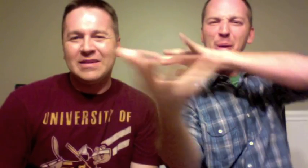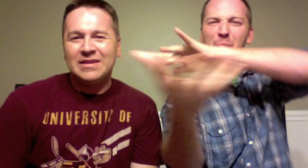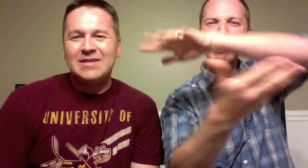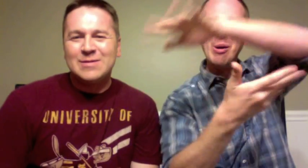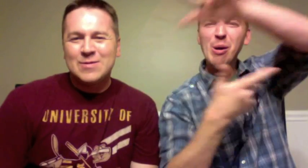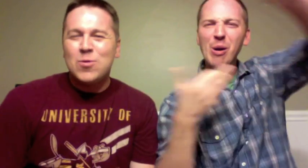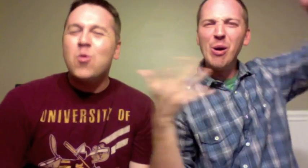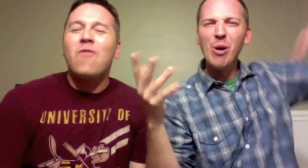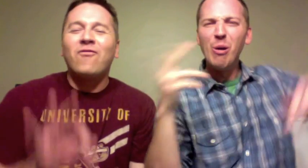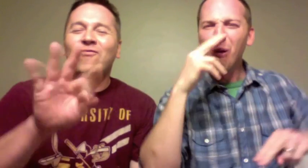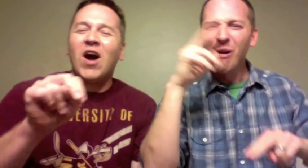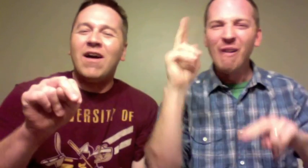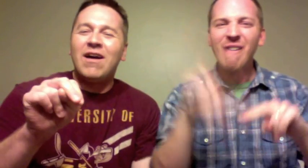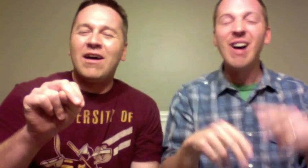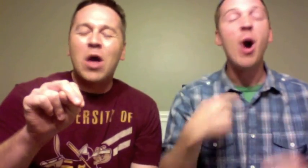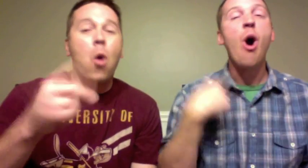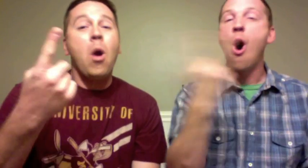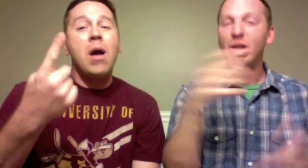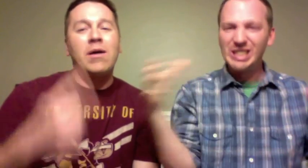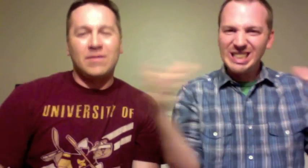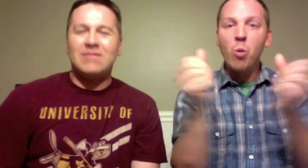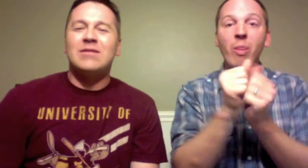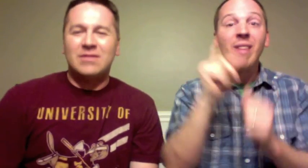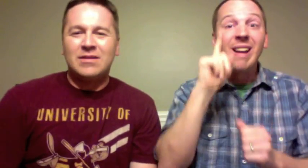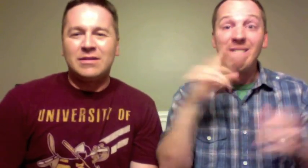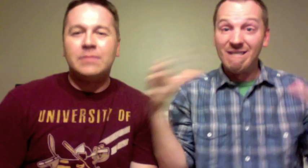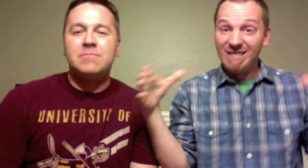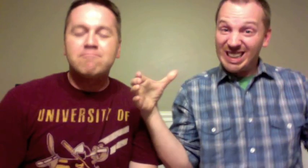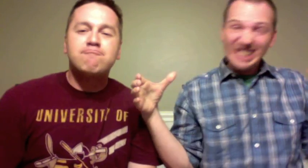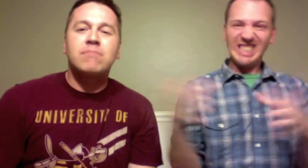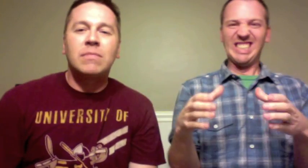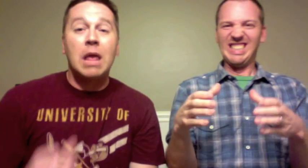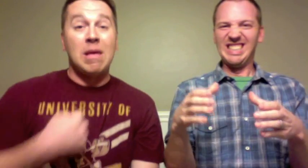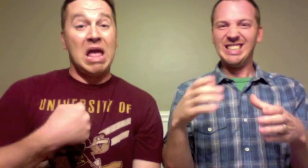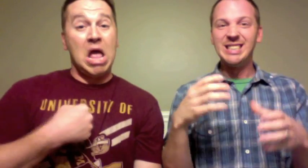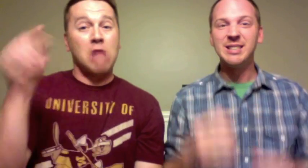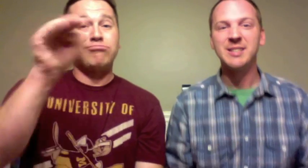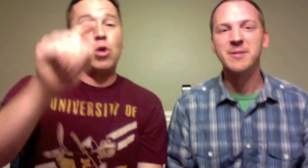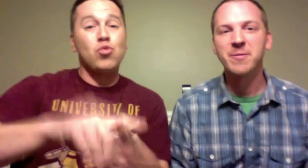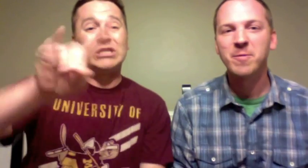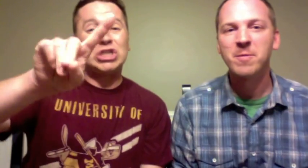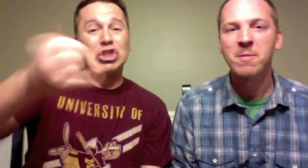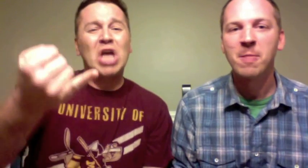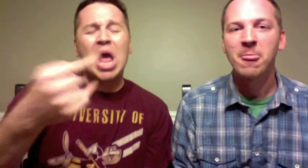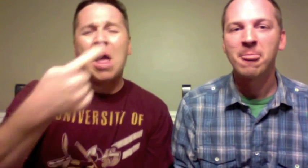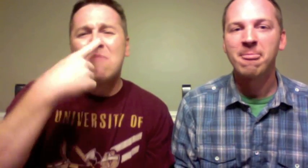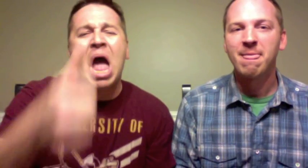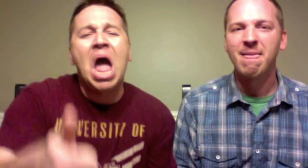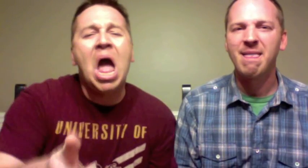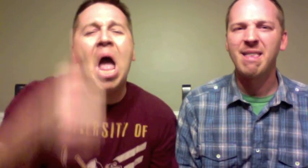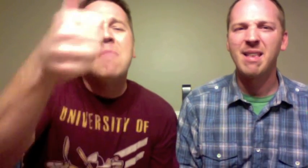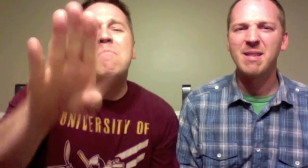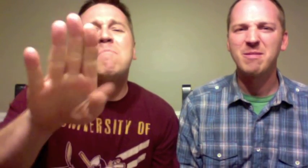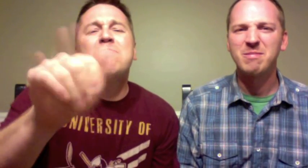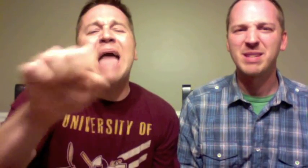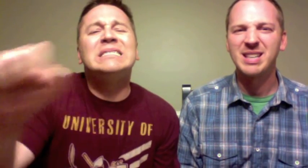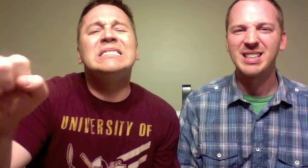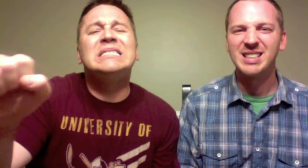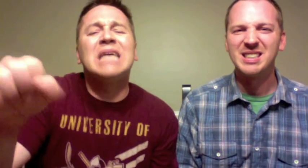Oh, it with lights. sparkles. It was fun. That was the best. We get together with a bunch of deaf people, and we'd go all the I would time. go to the DJ. Hey, turn up the bass, Yeah, babe. crank the bass